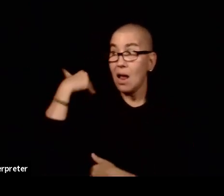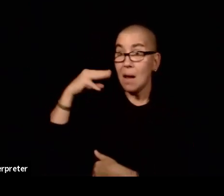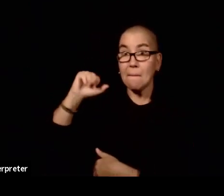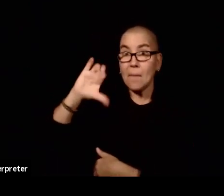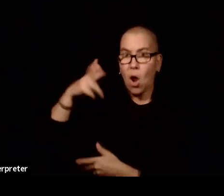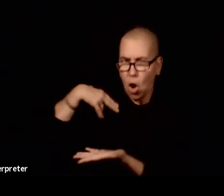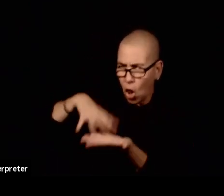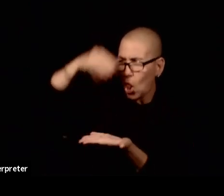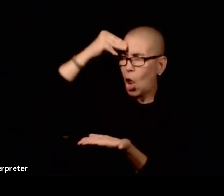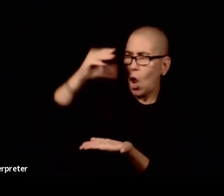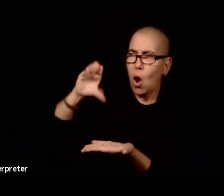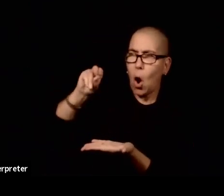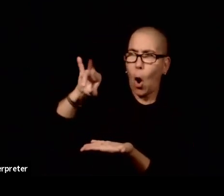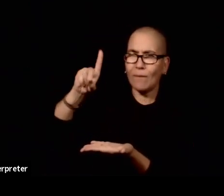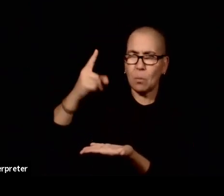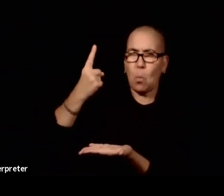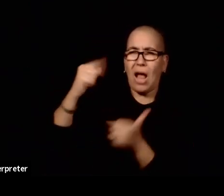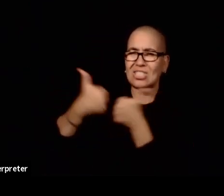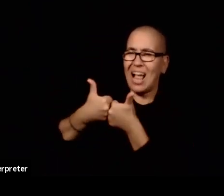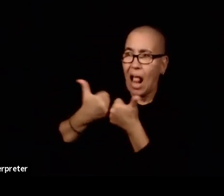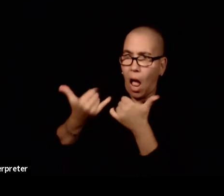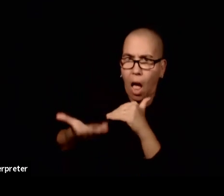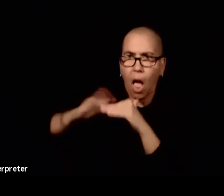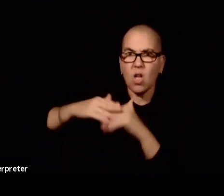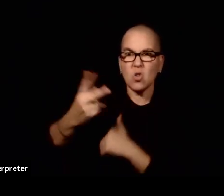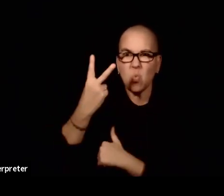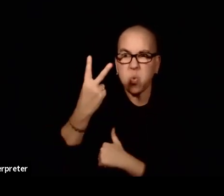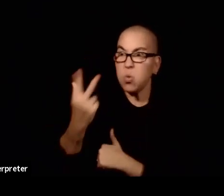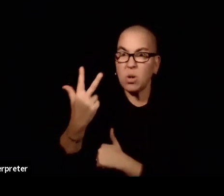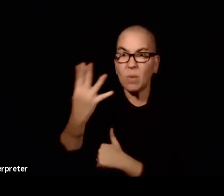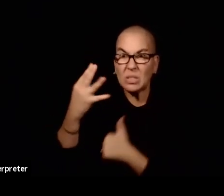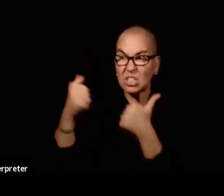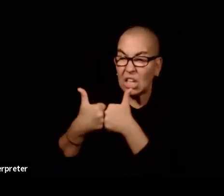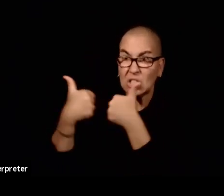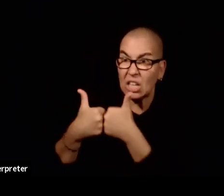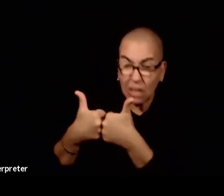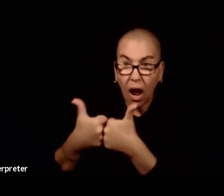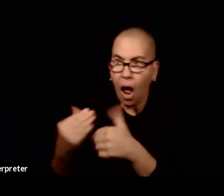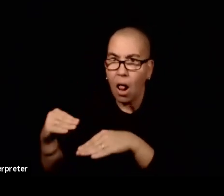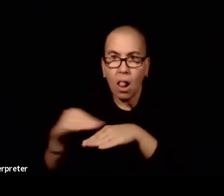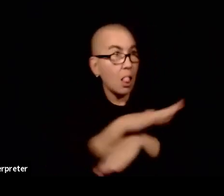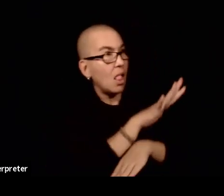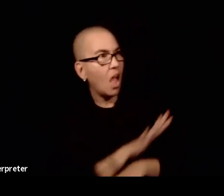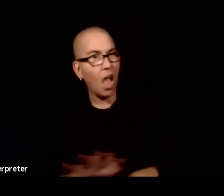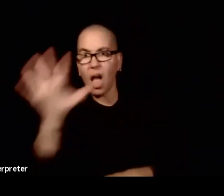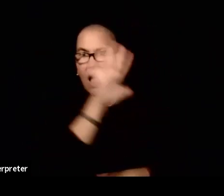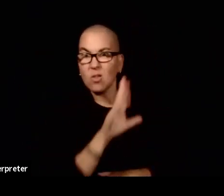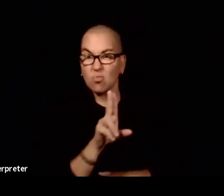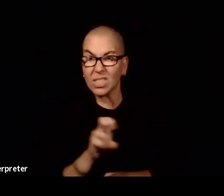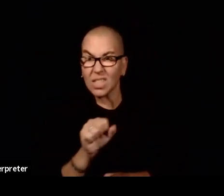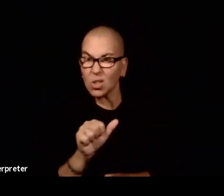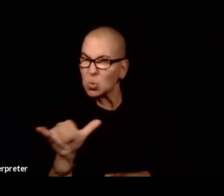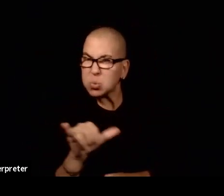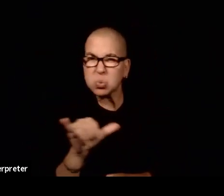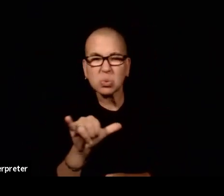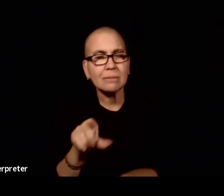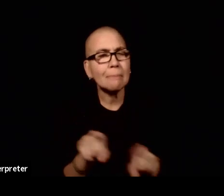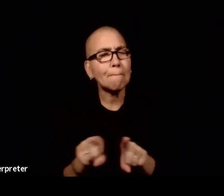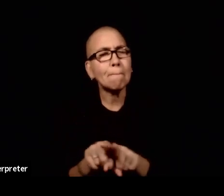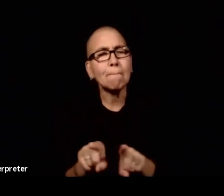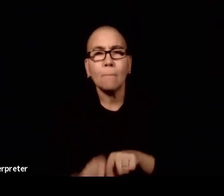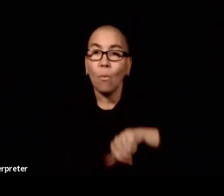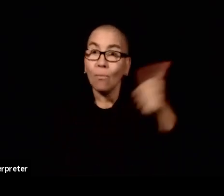here and across the country, especially with the really explosively rising case numbers we've seen in some regions of the country.